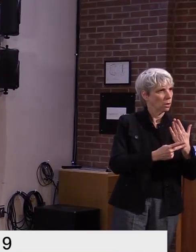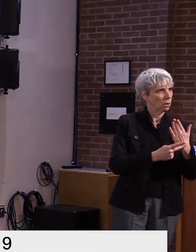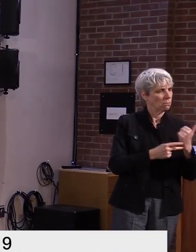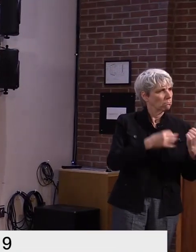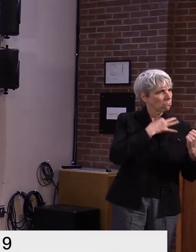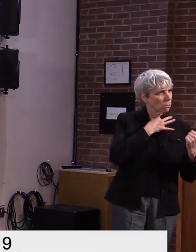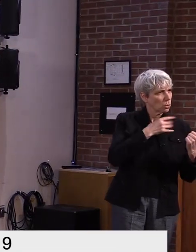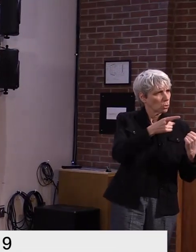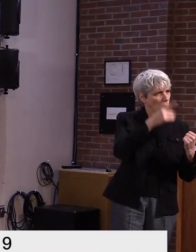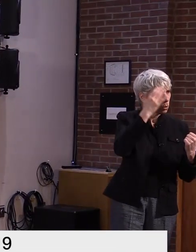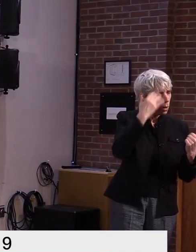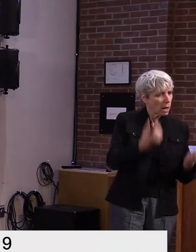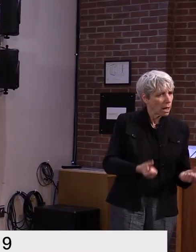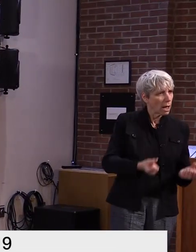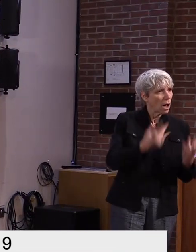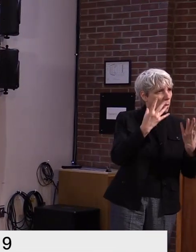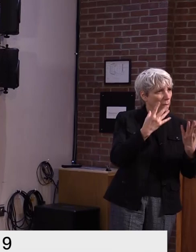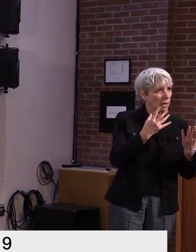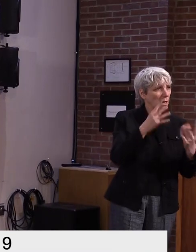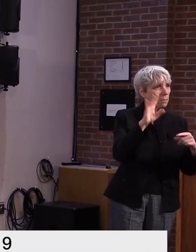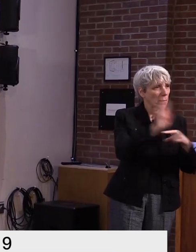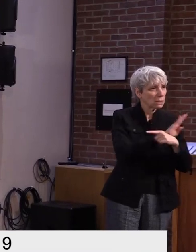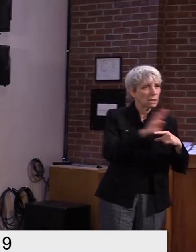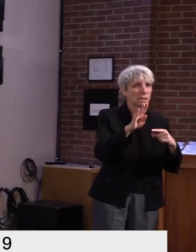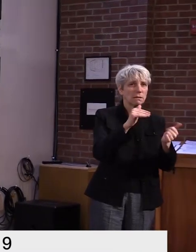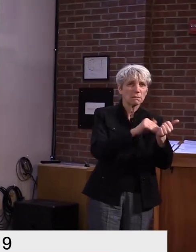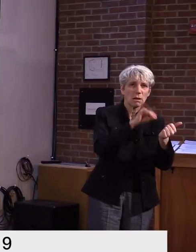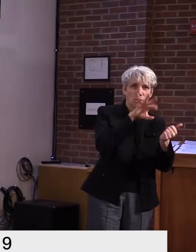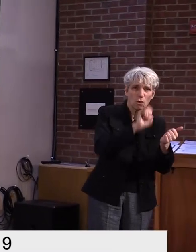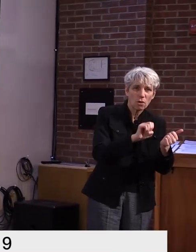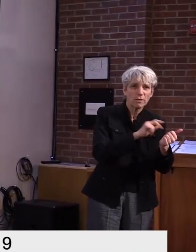many providers have gone under.